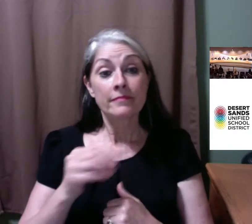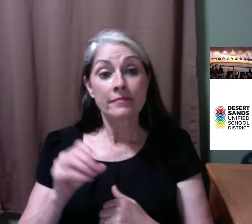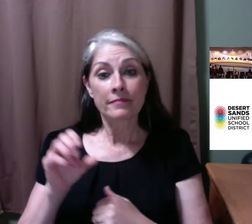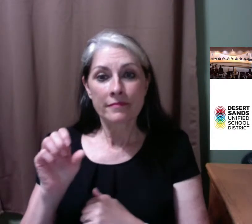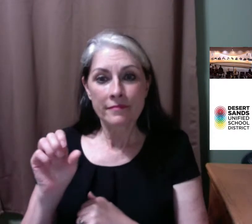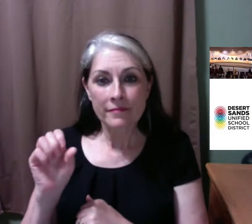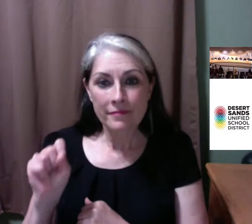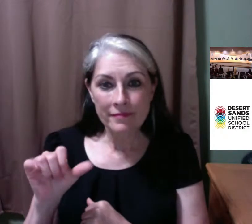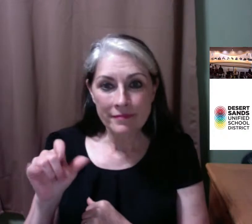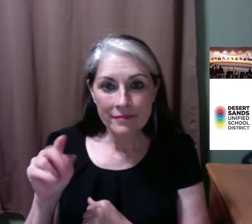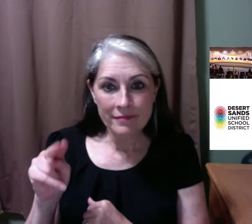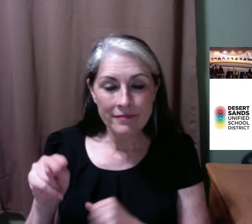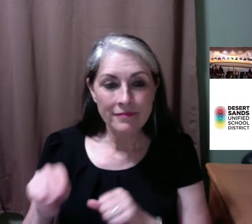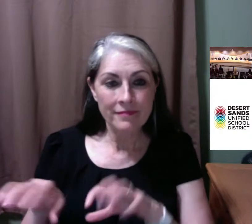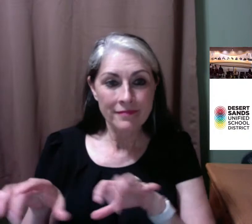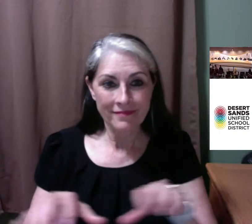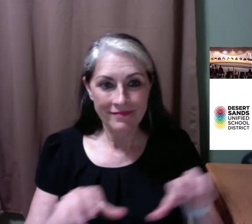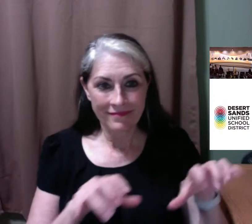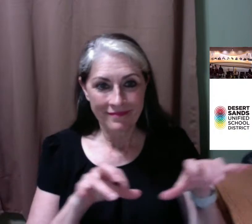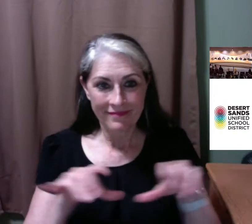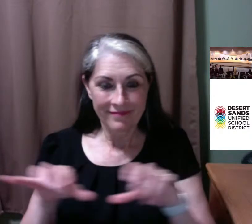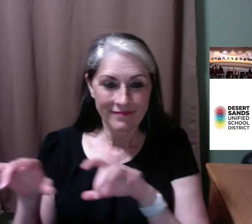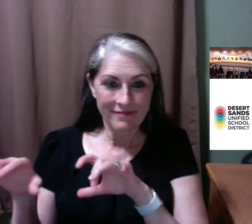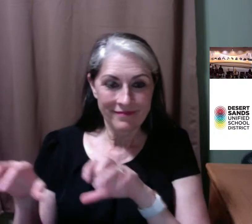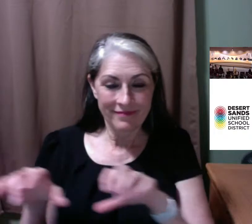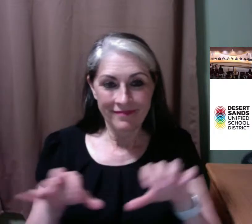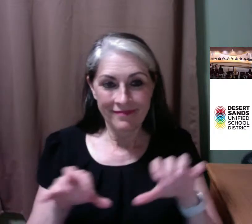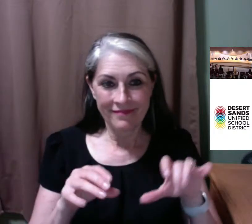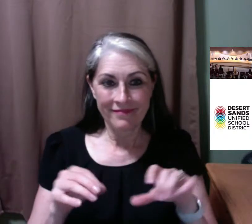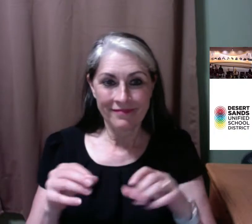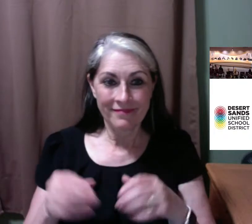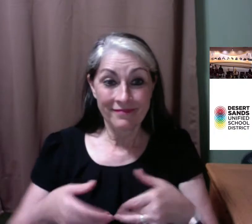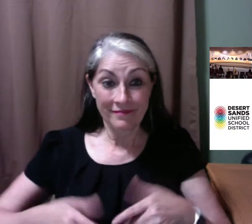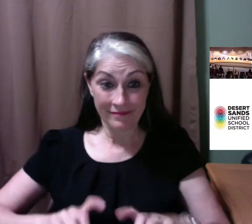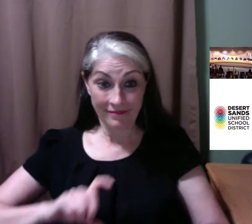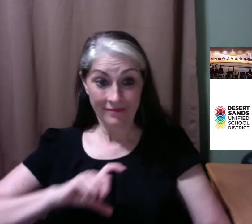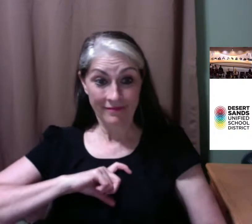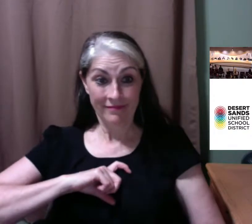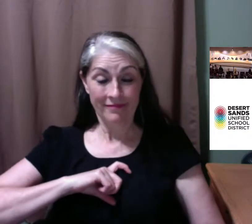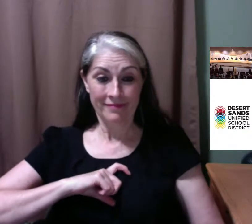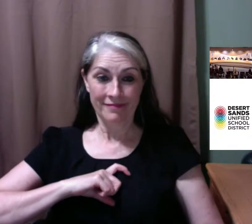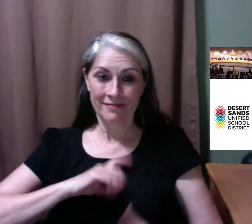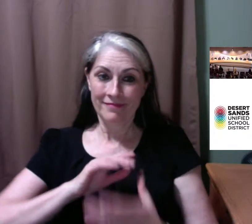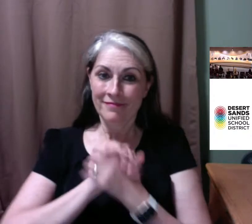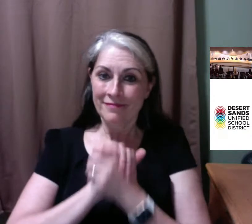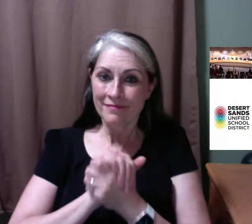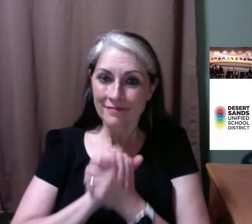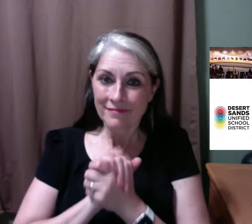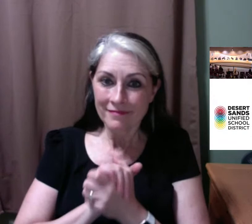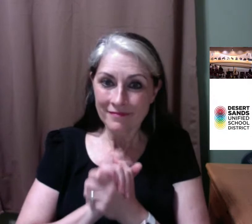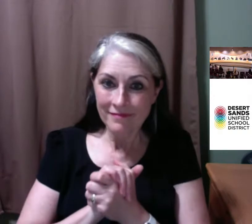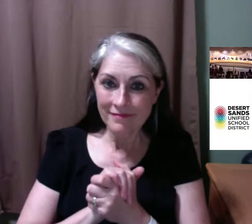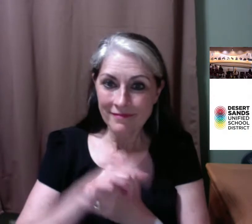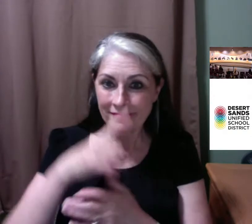a medal for Best Overall High School Accompanier. So congratulations, Blackhawks.